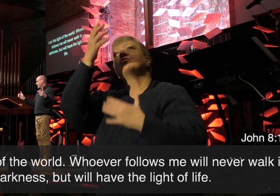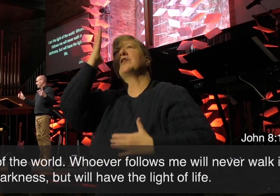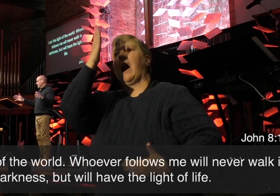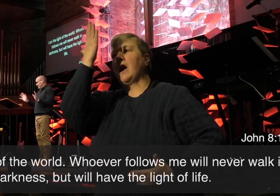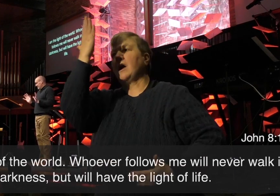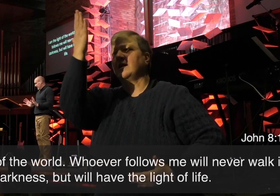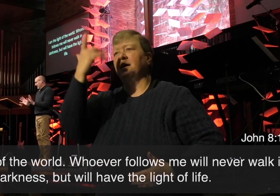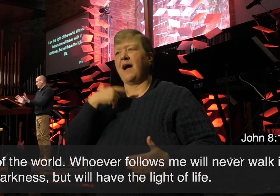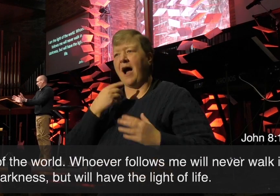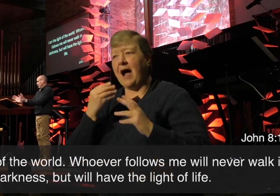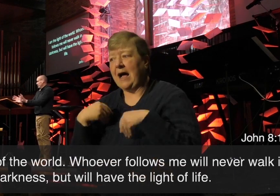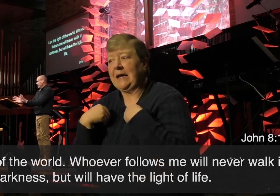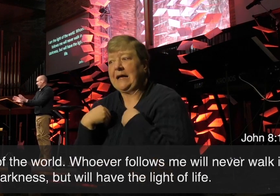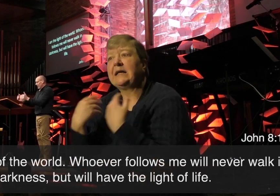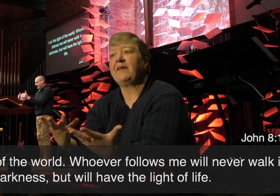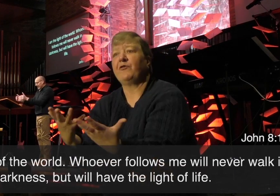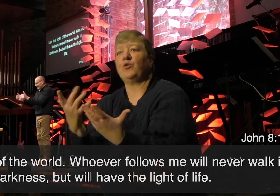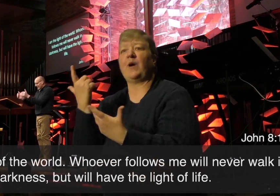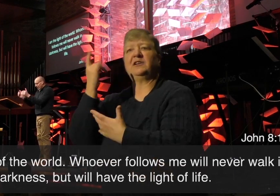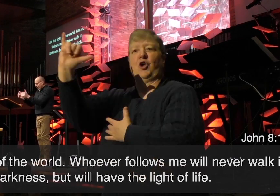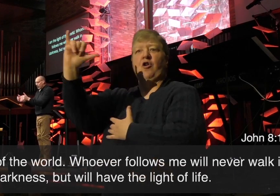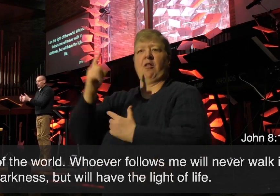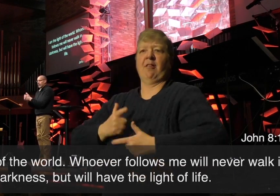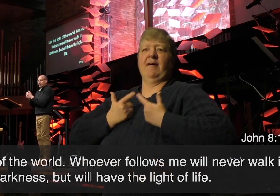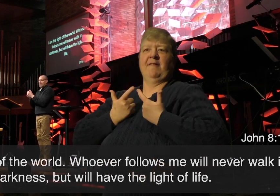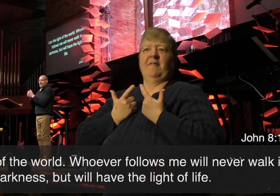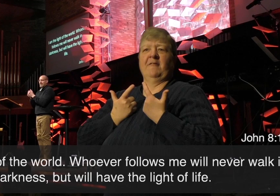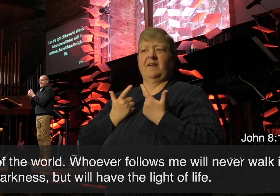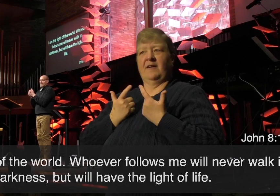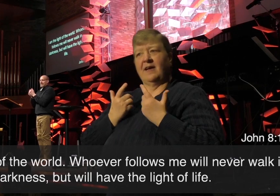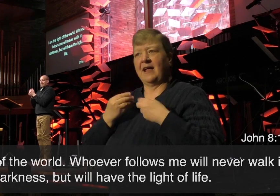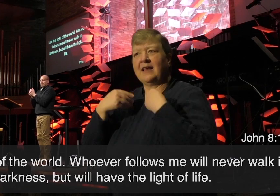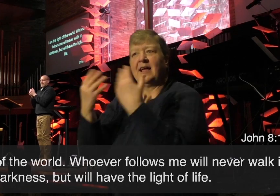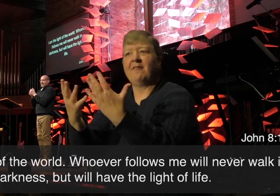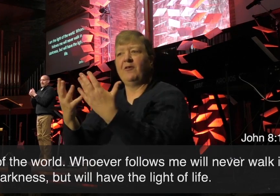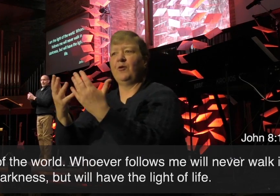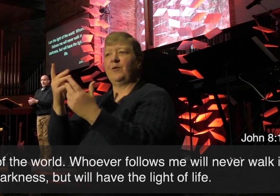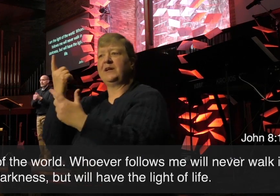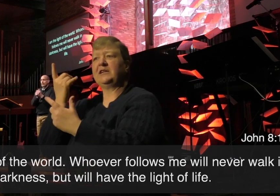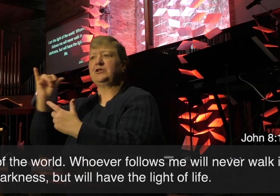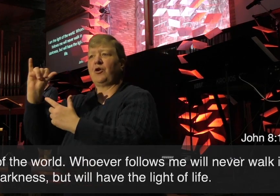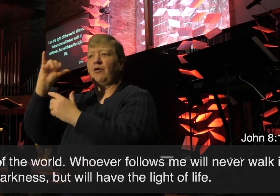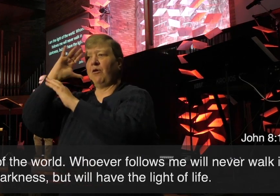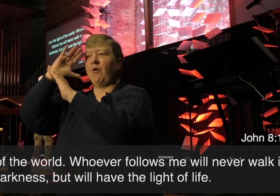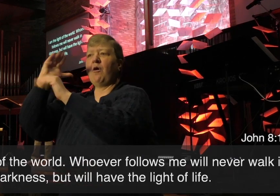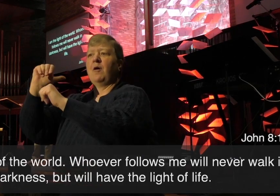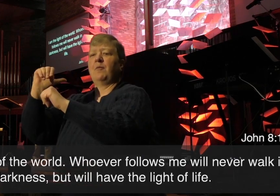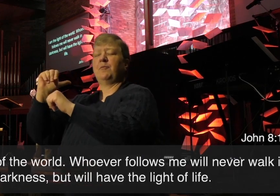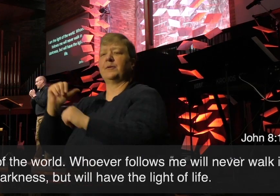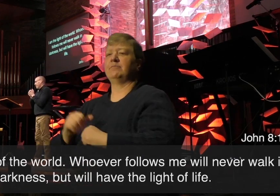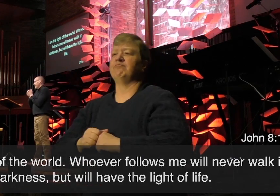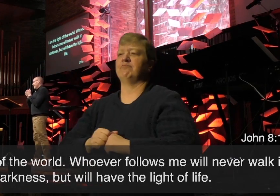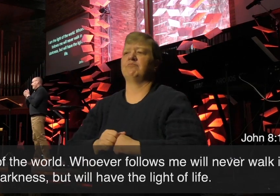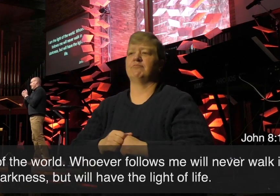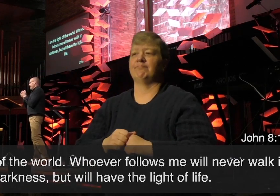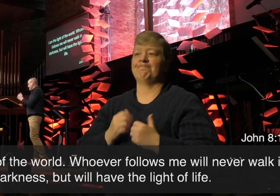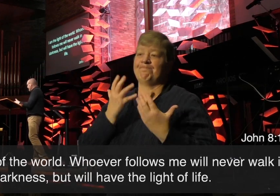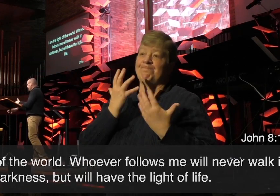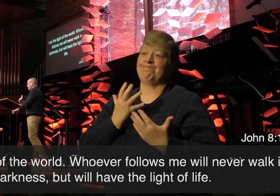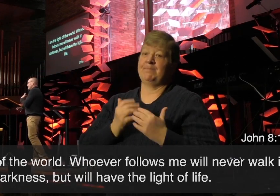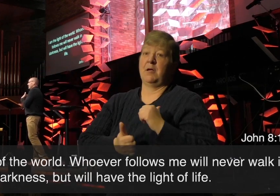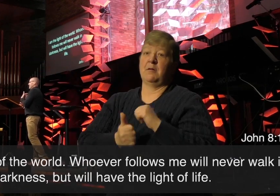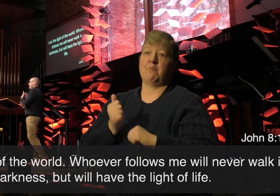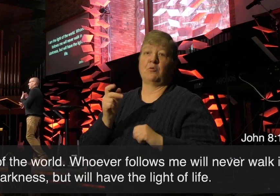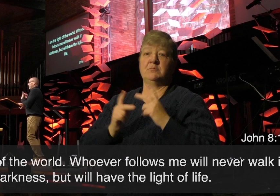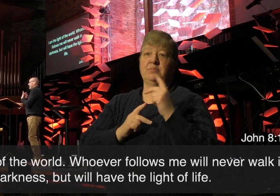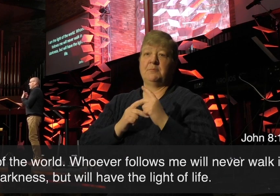life. I am the one who can give unending hope. And unfortunately, most people did not listen to him, and they did